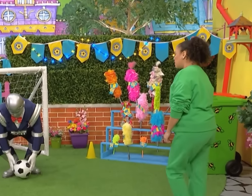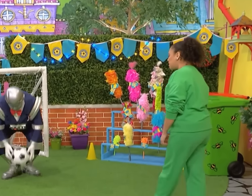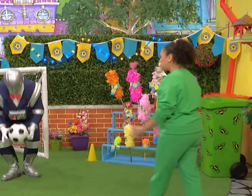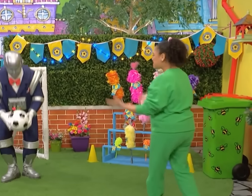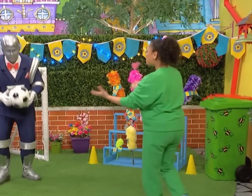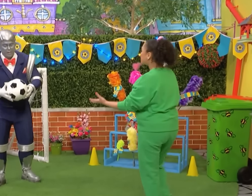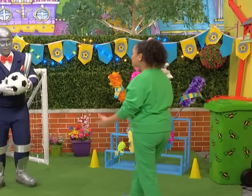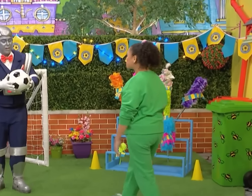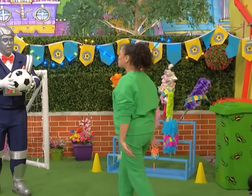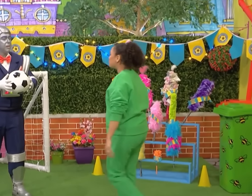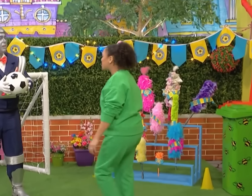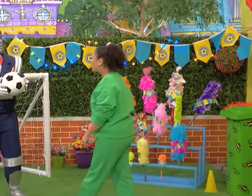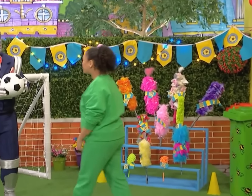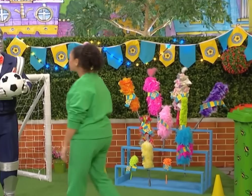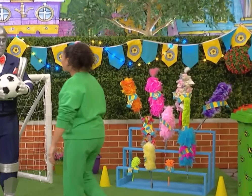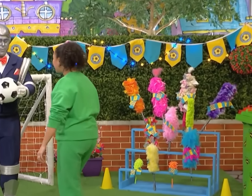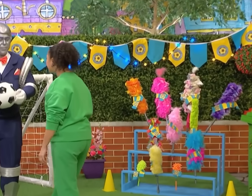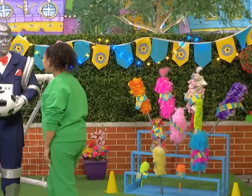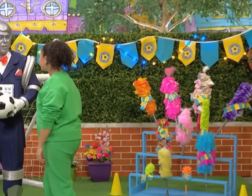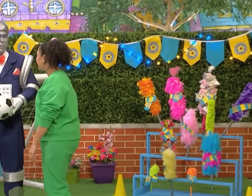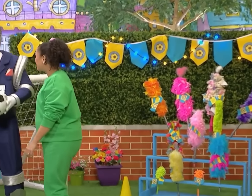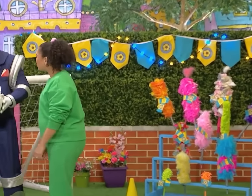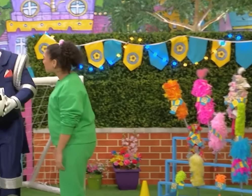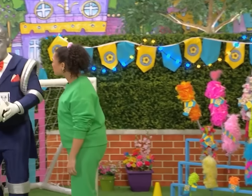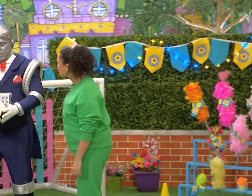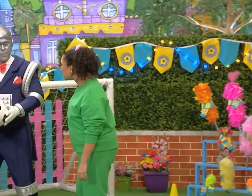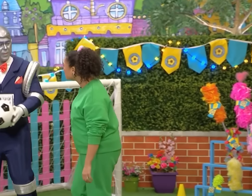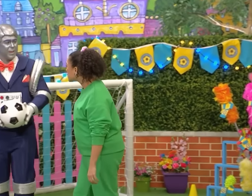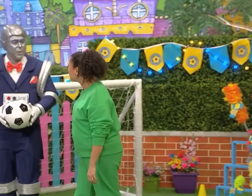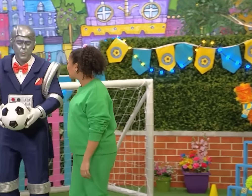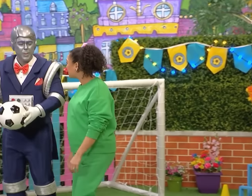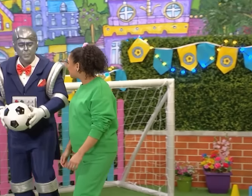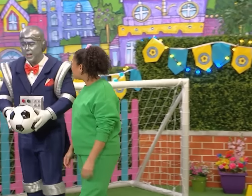I'm never going to score a goal at this rate. Oh. What am I going to do?